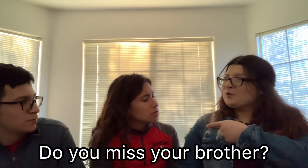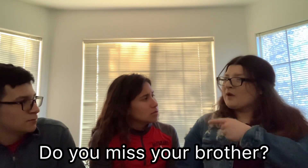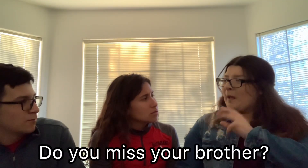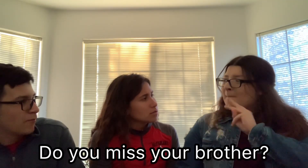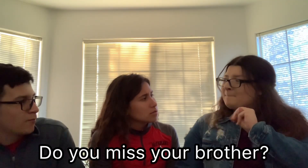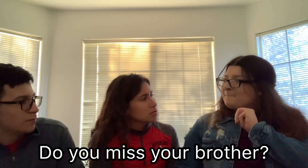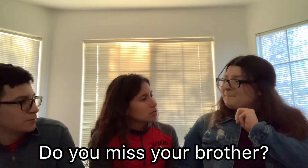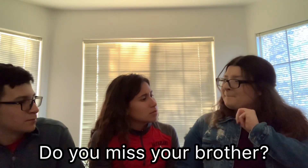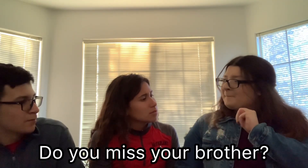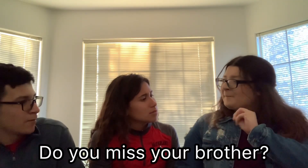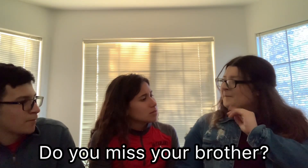What a